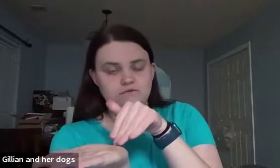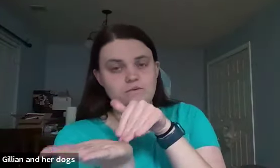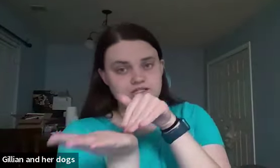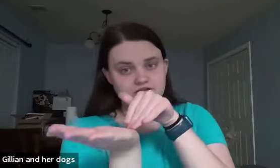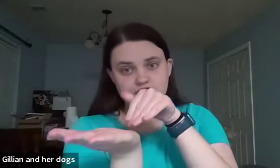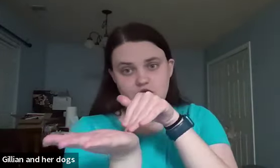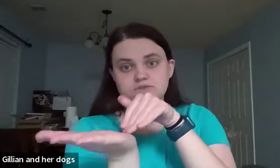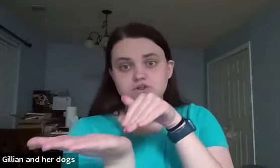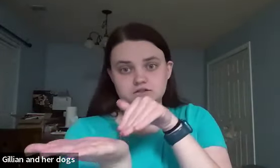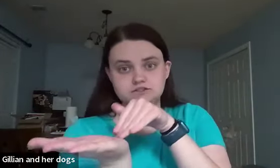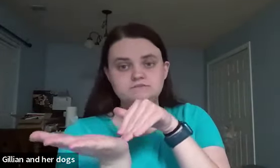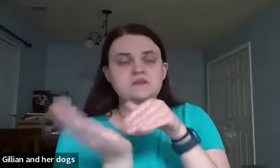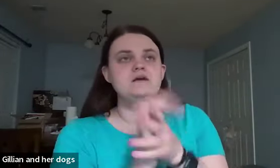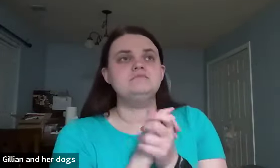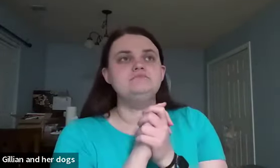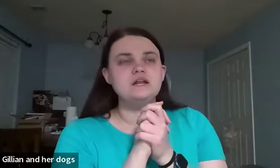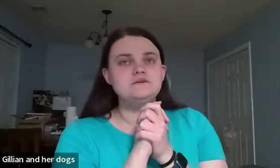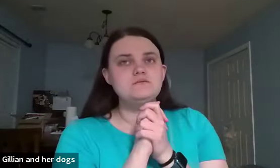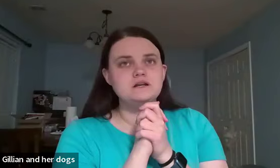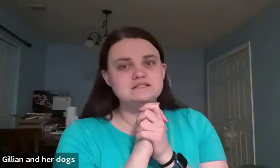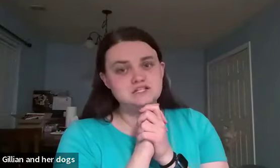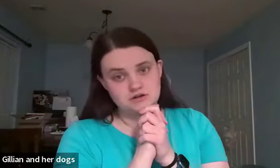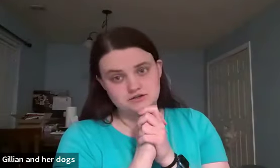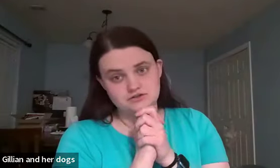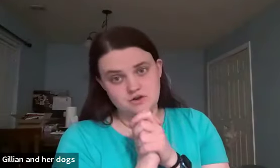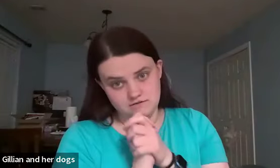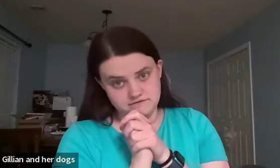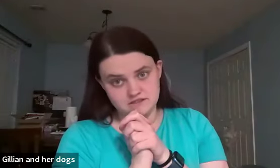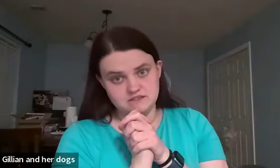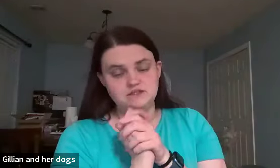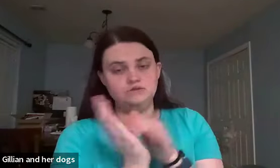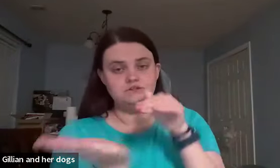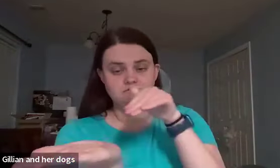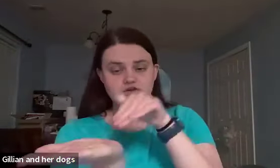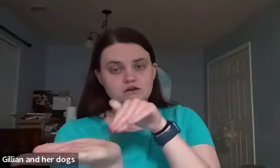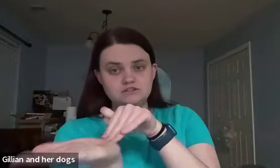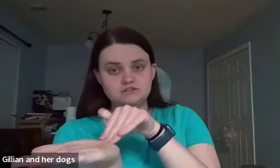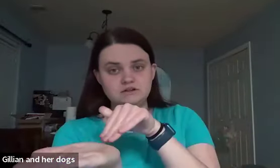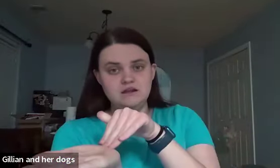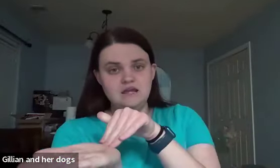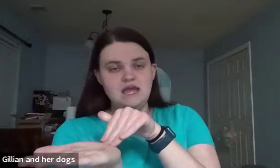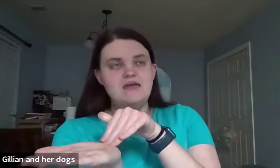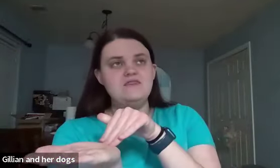from when we did the jobs, doctor. But if you wanted to say doctor's office, you would do doctor and